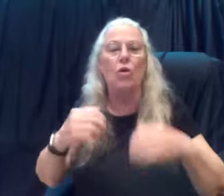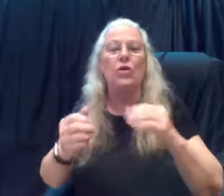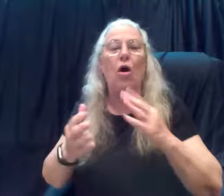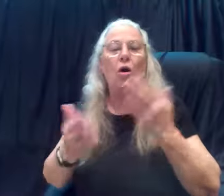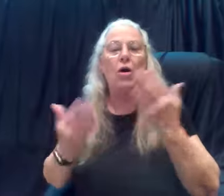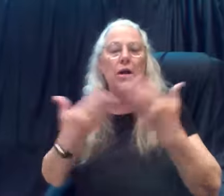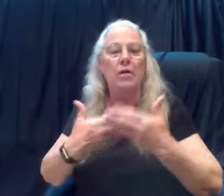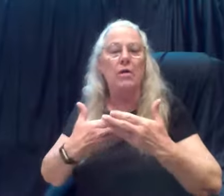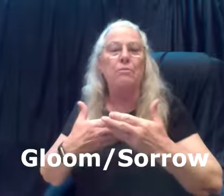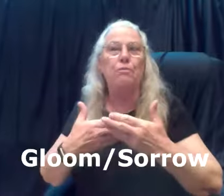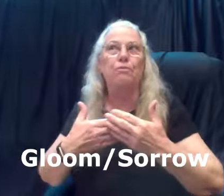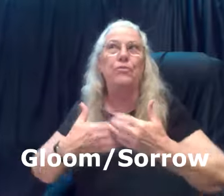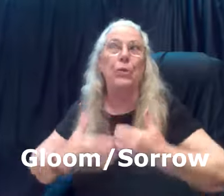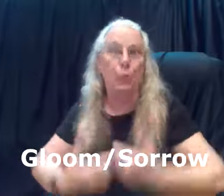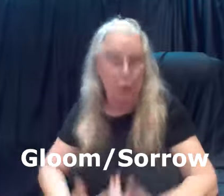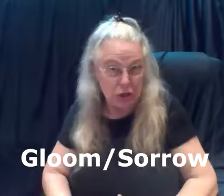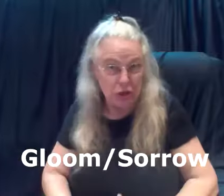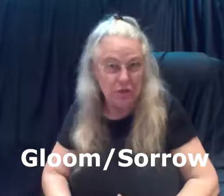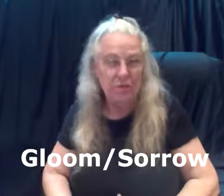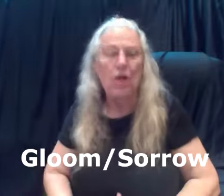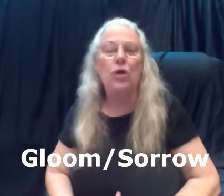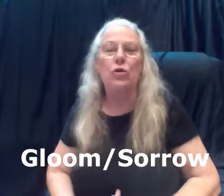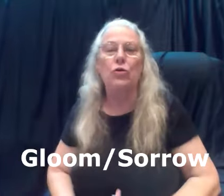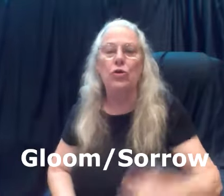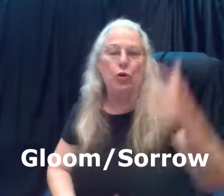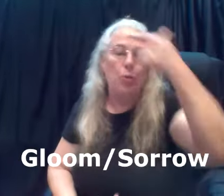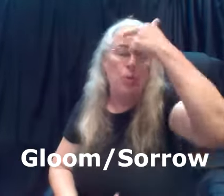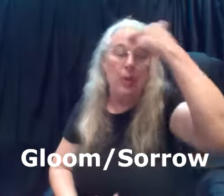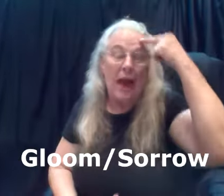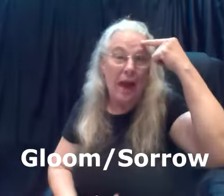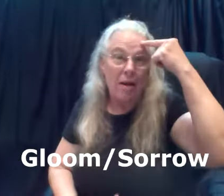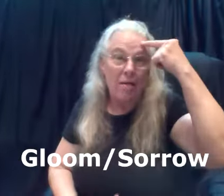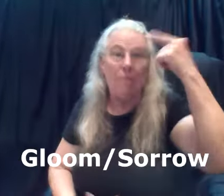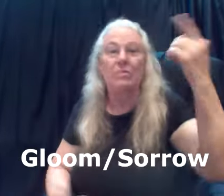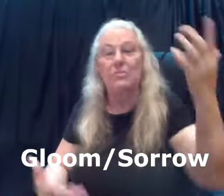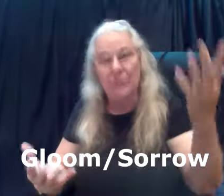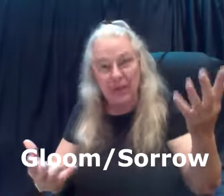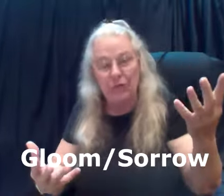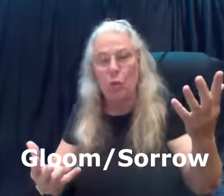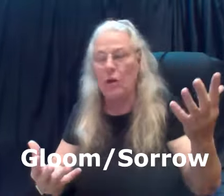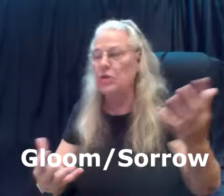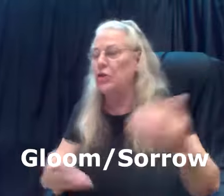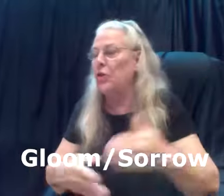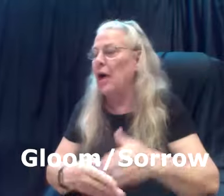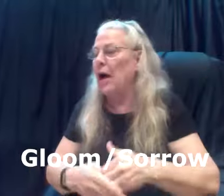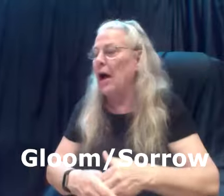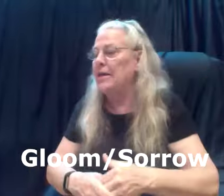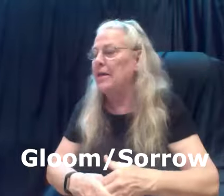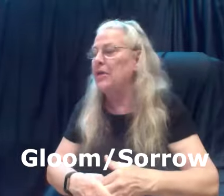dark depression. You could do black if you want to. I tend to